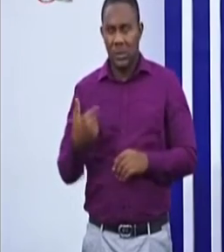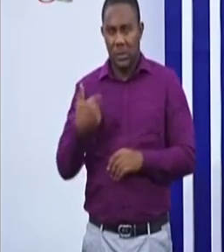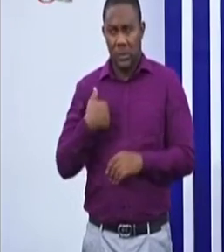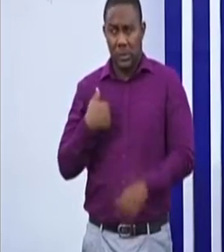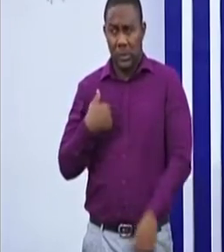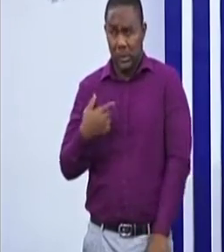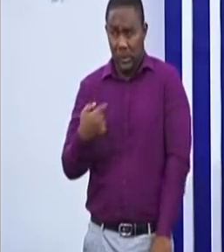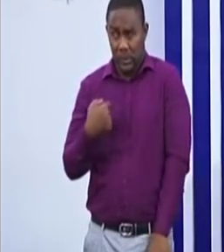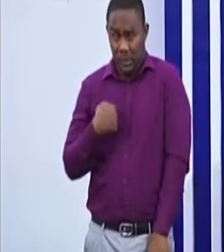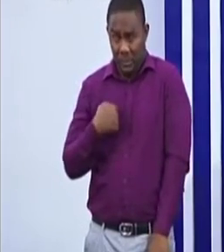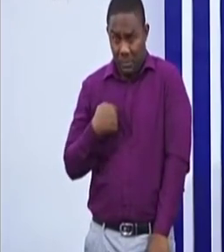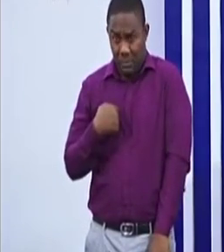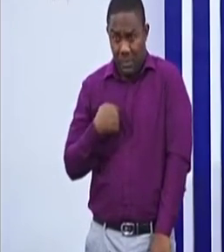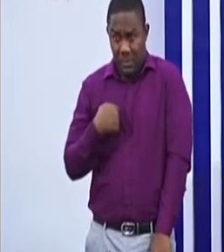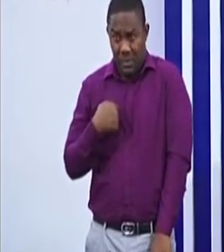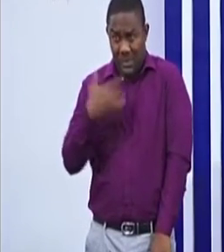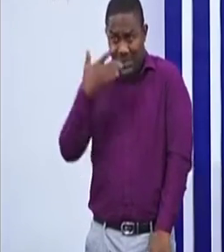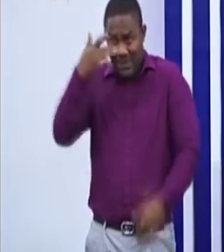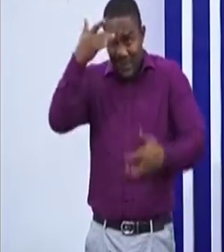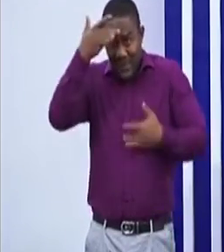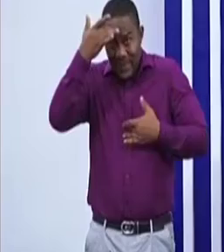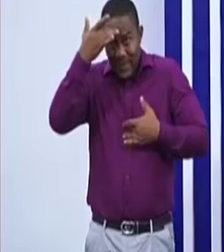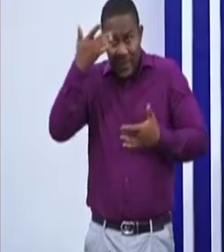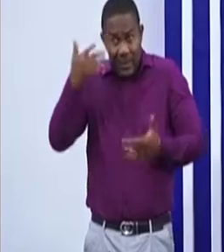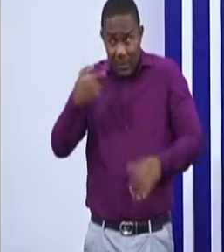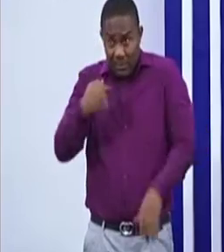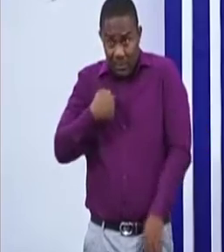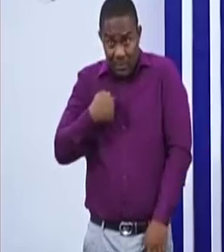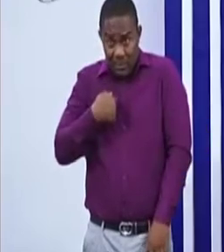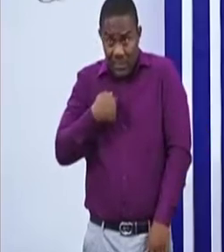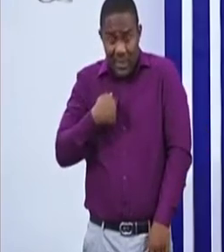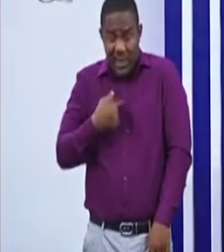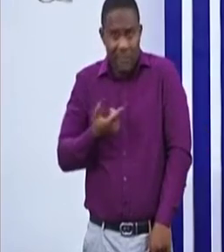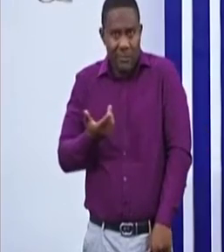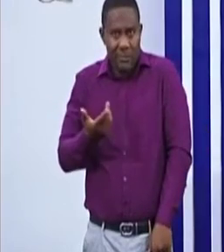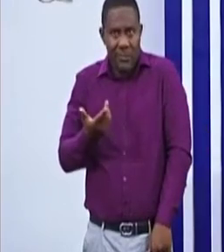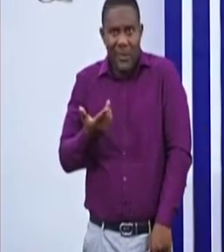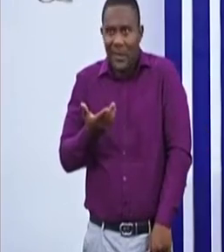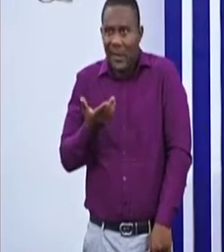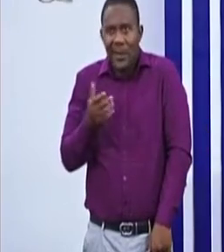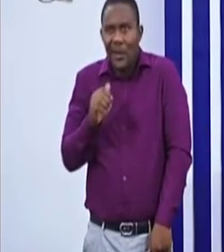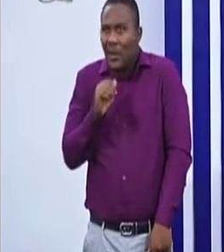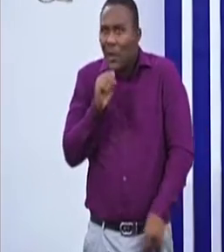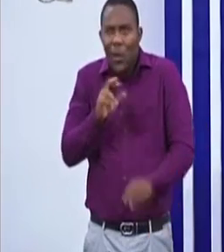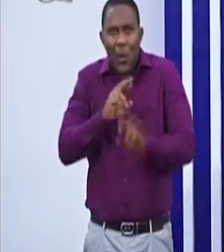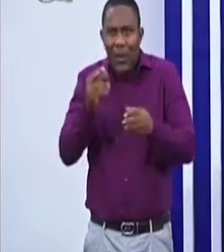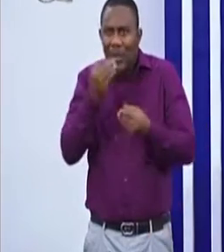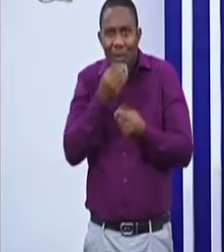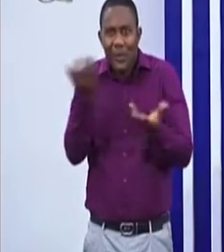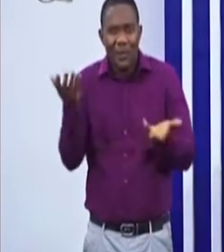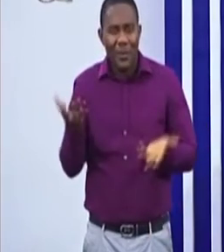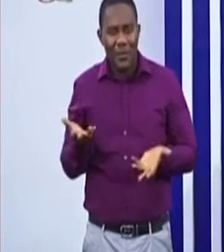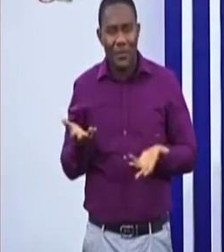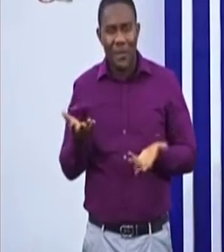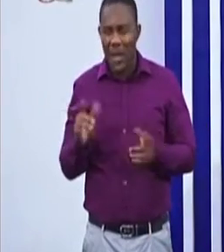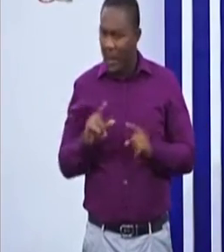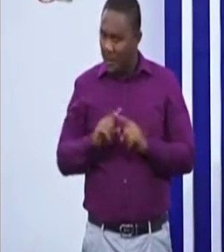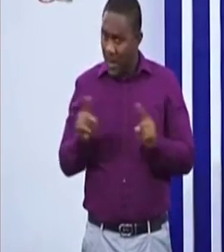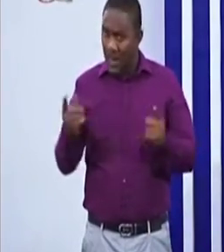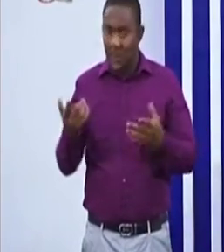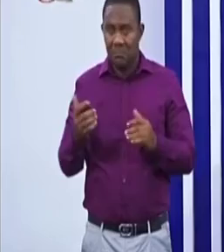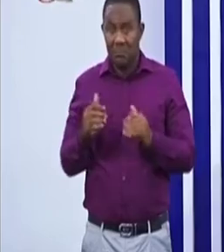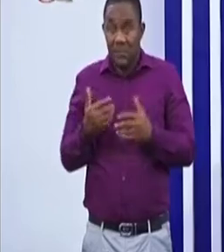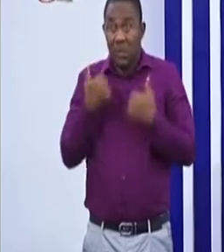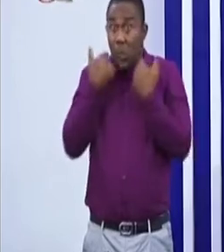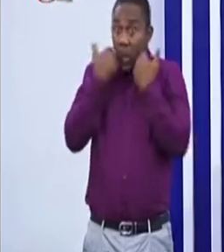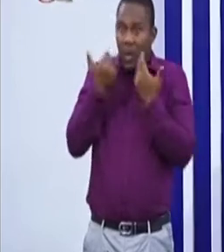whether or not they're facing or experiencing any of these symptoms. But through the app, they can